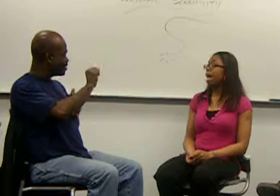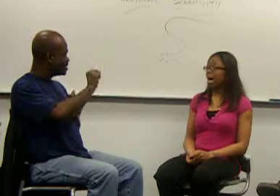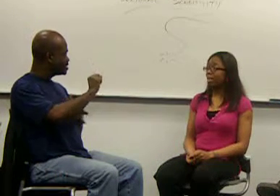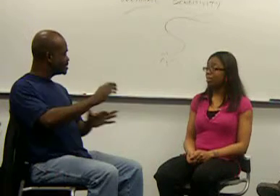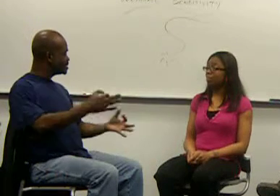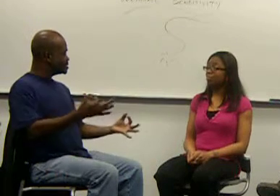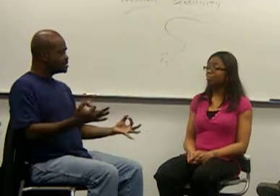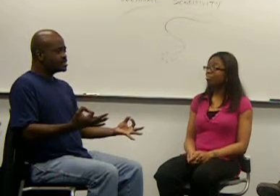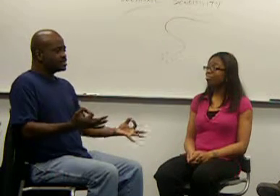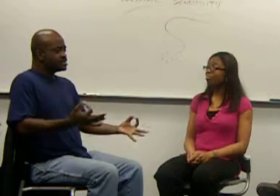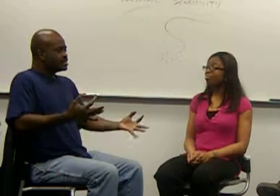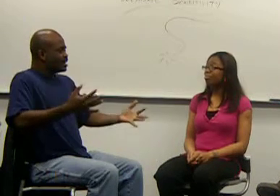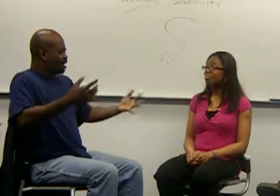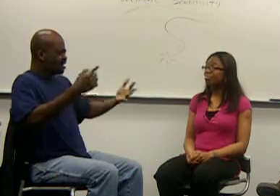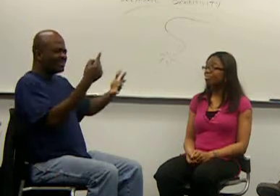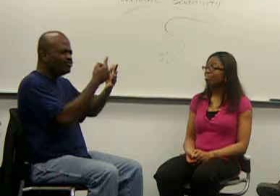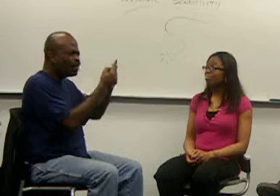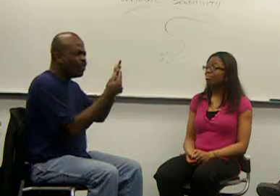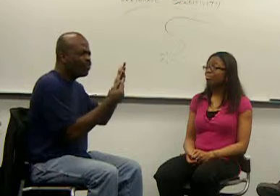Pilates,